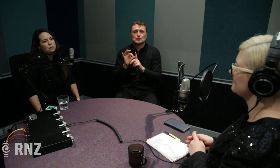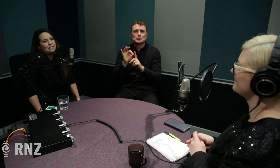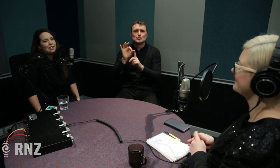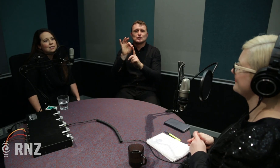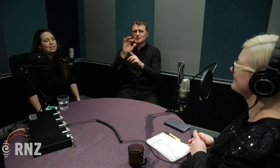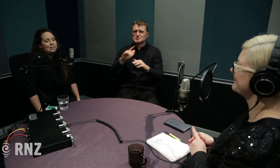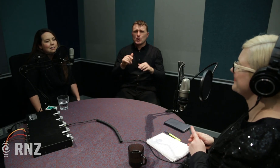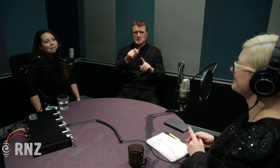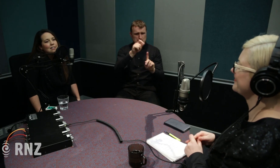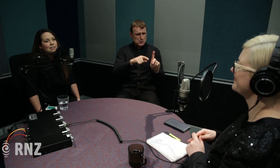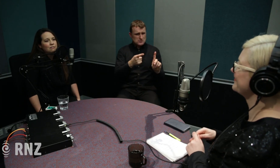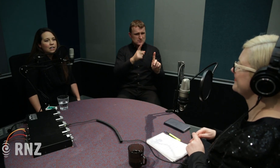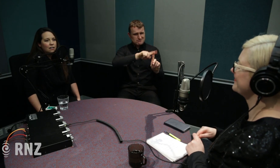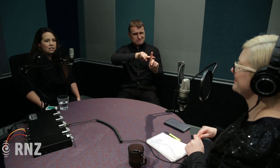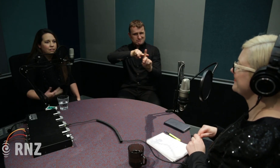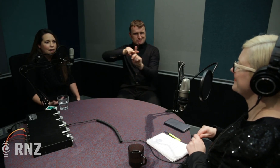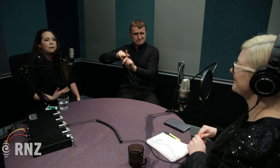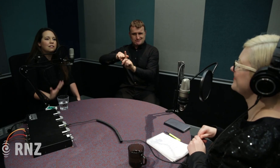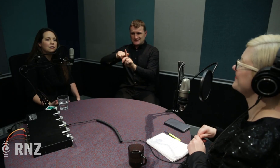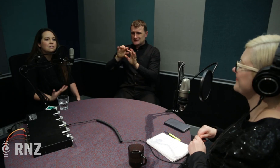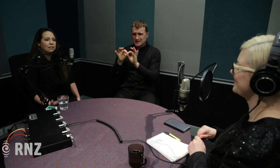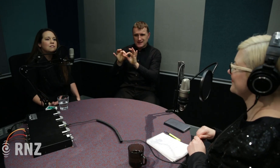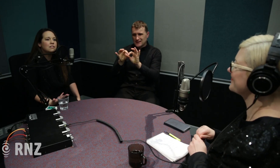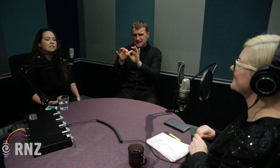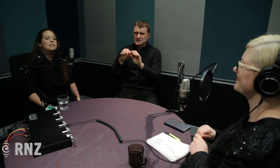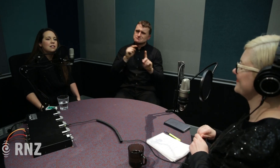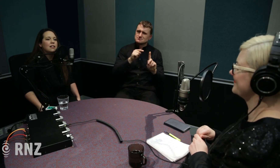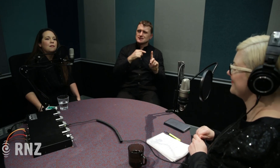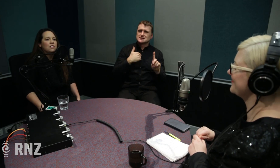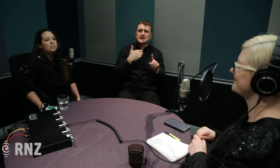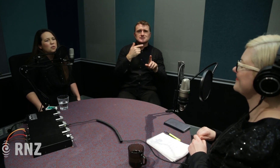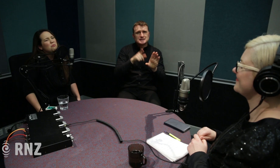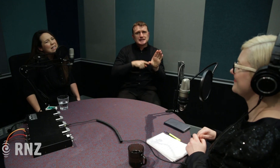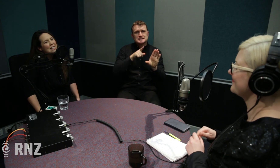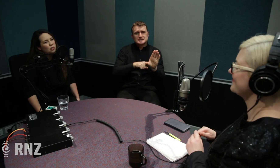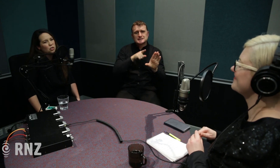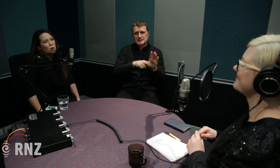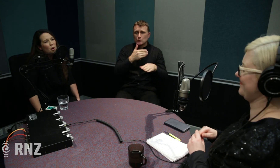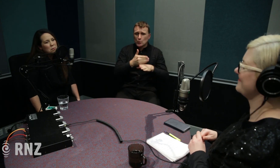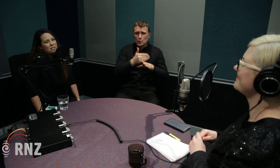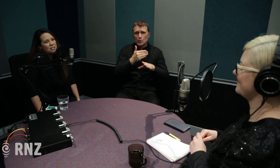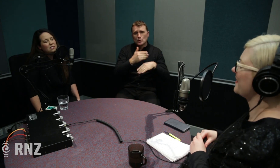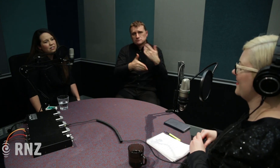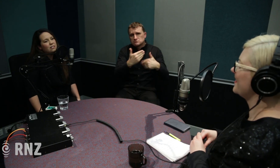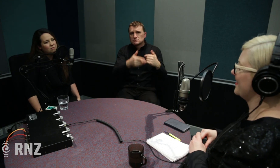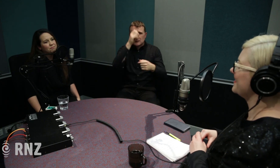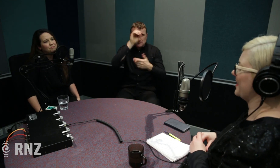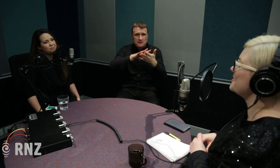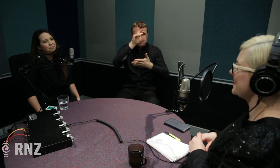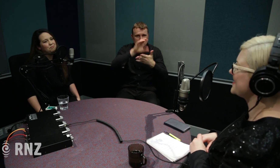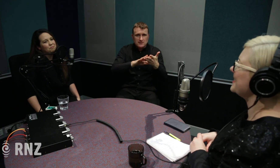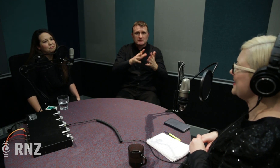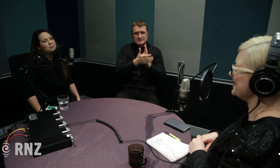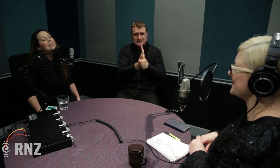can put up on a stage. It takes years of developing those skills to then get up there and do a really good job, you know?